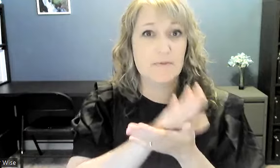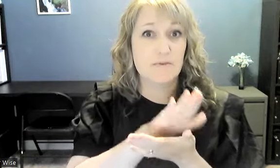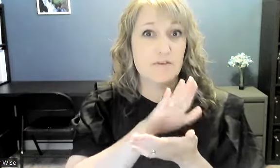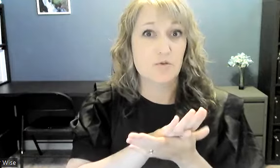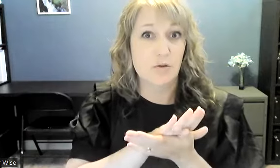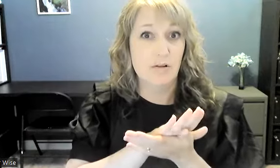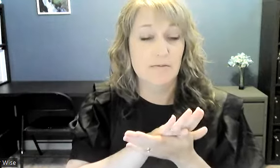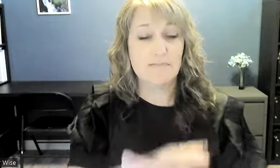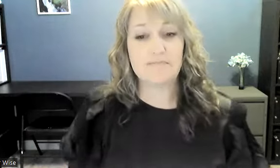School.